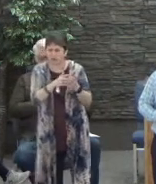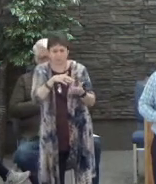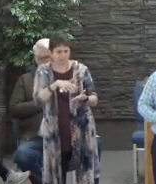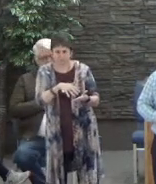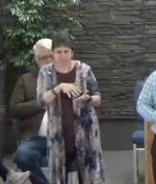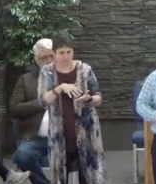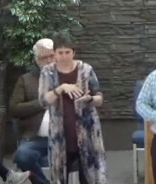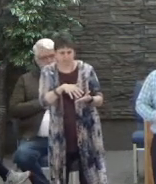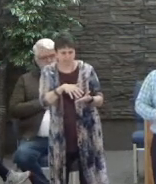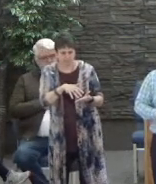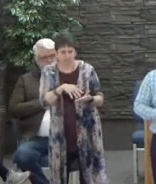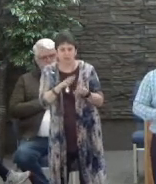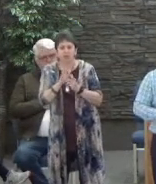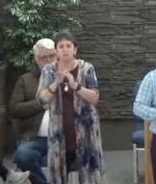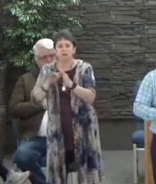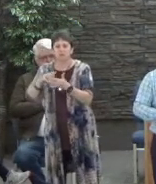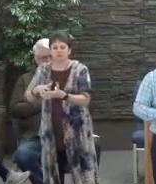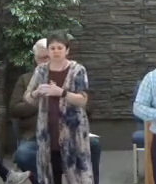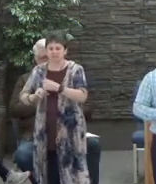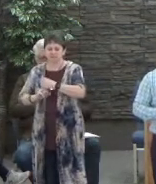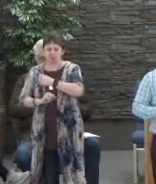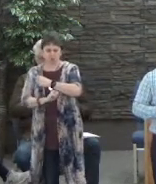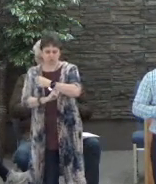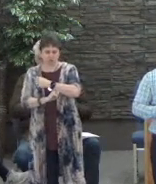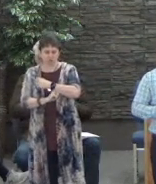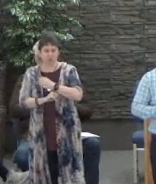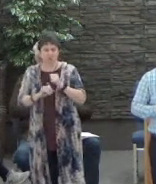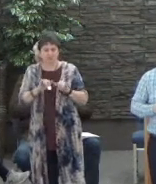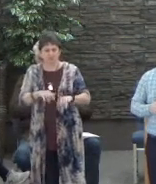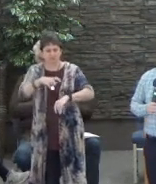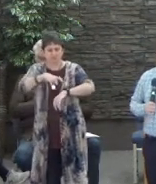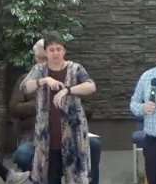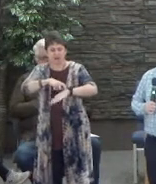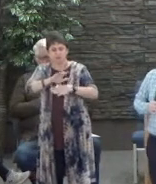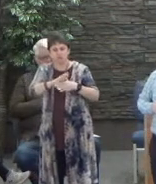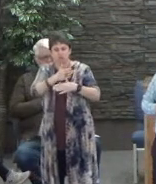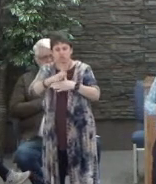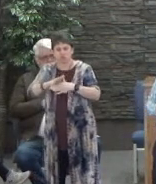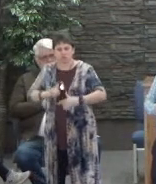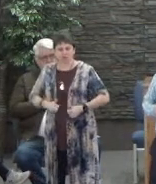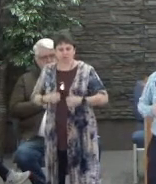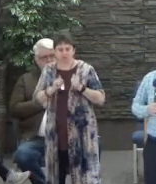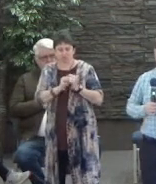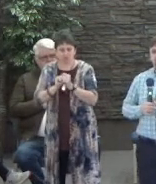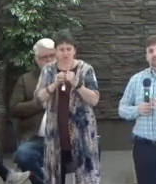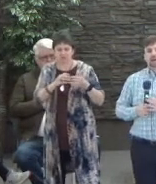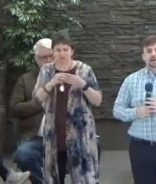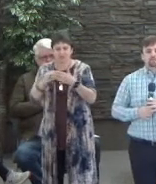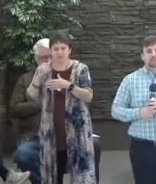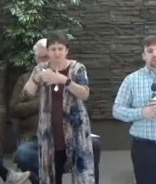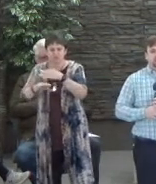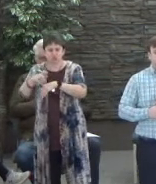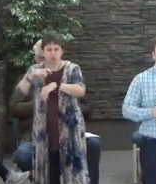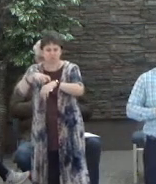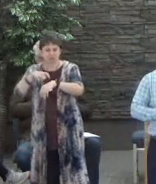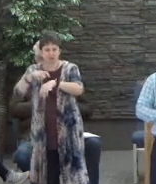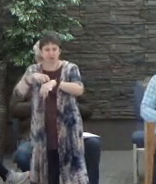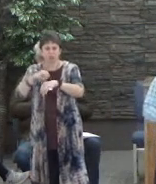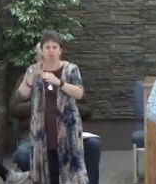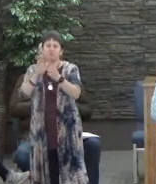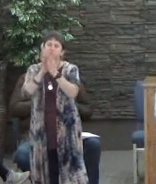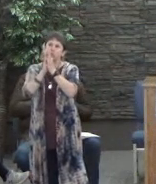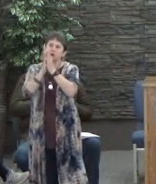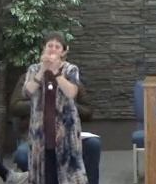study. Bible study is the foundation, but this is a time of sharing life together that leads into a time of